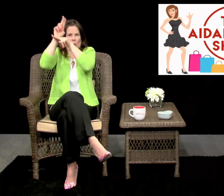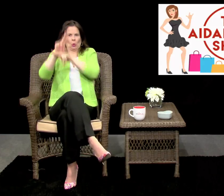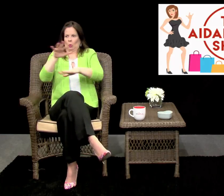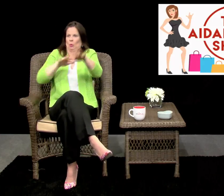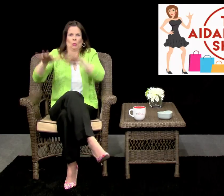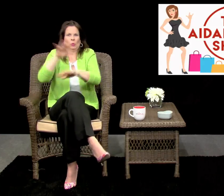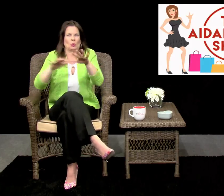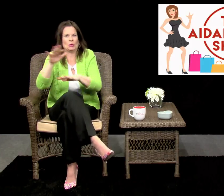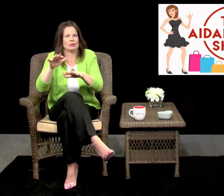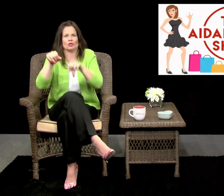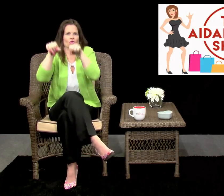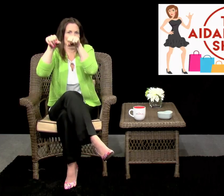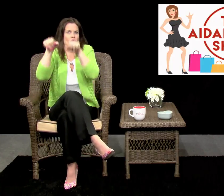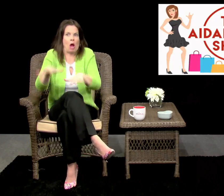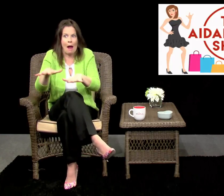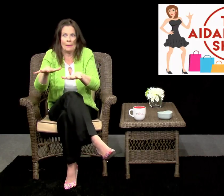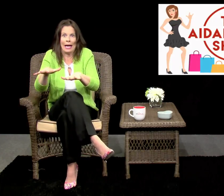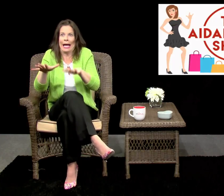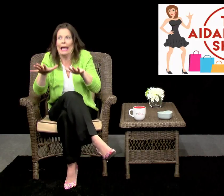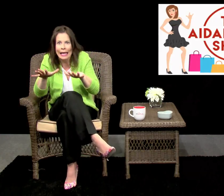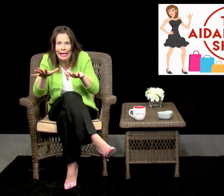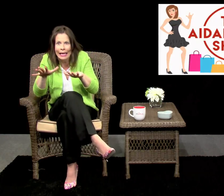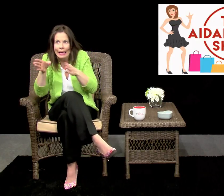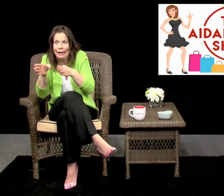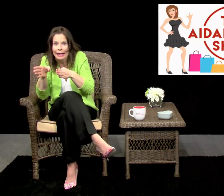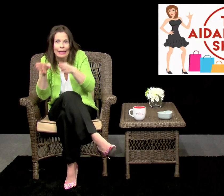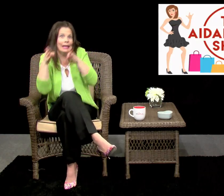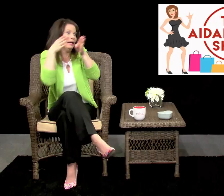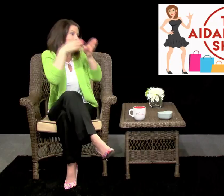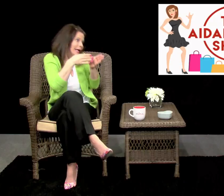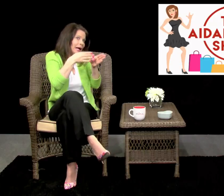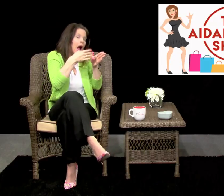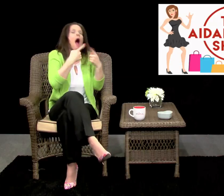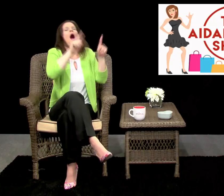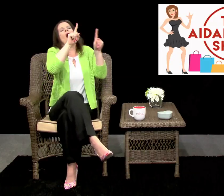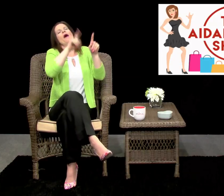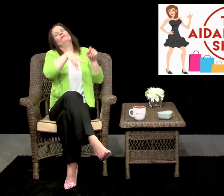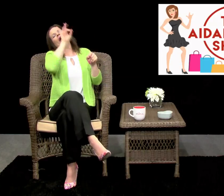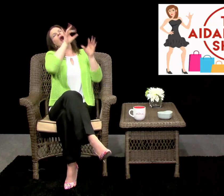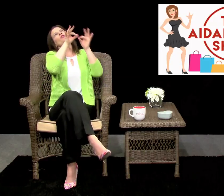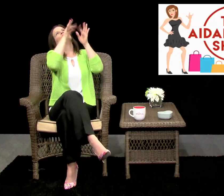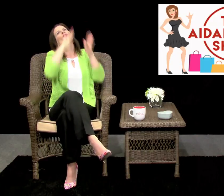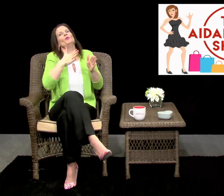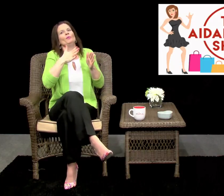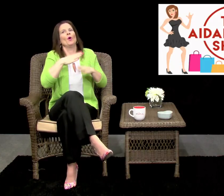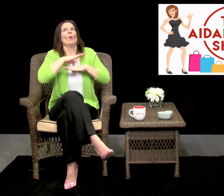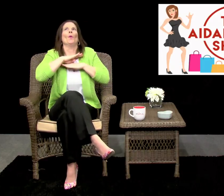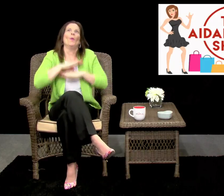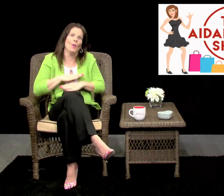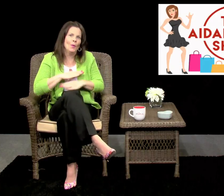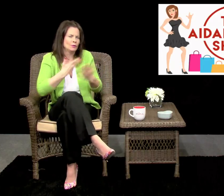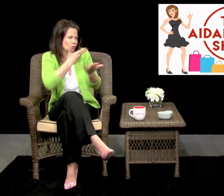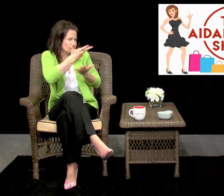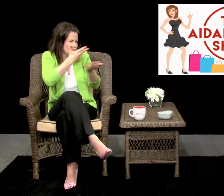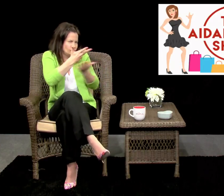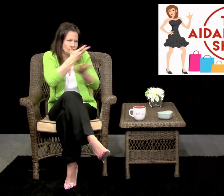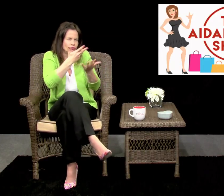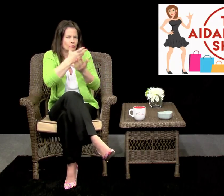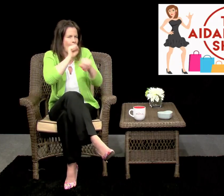do the technological part of the show. And then finally, I found another interpreter, and